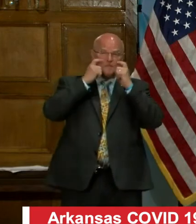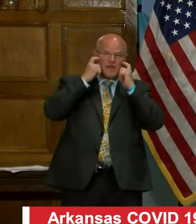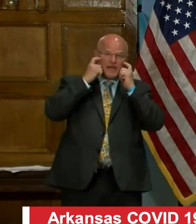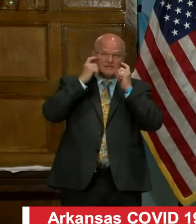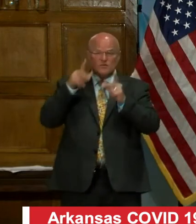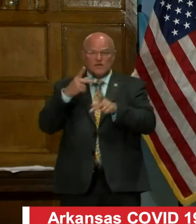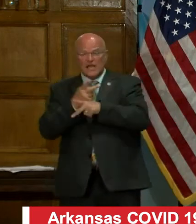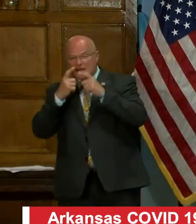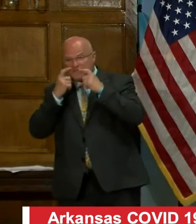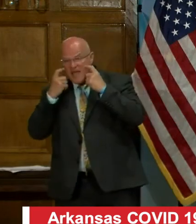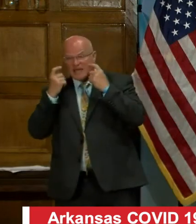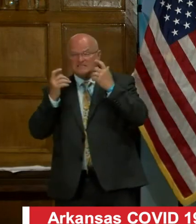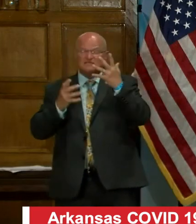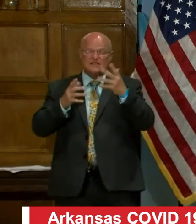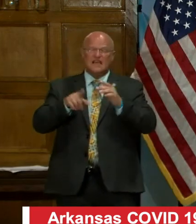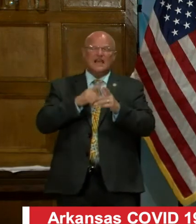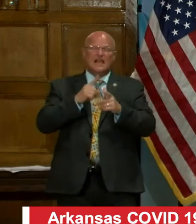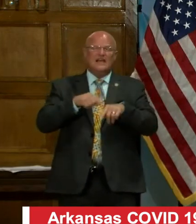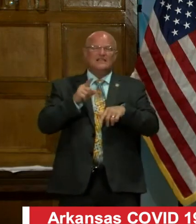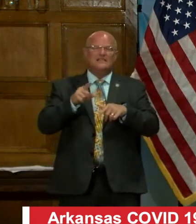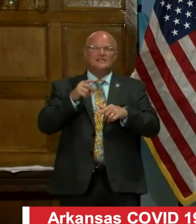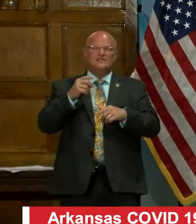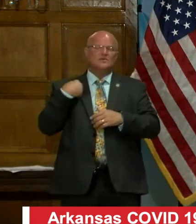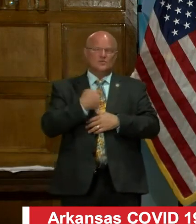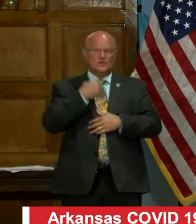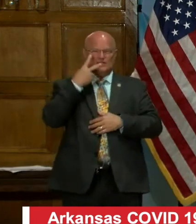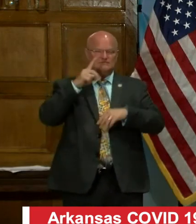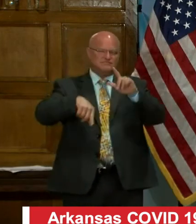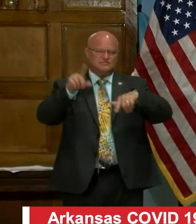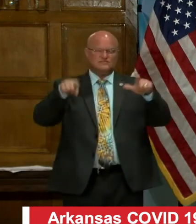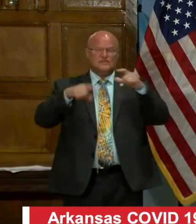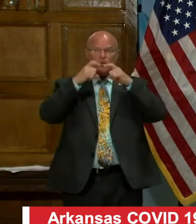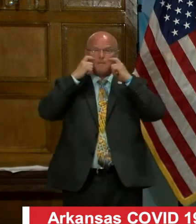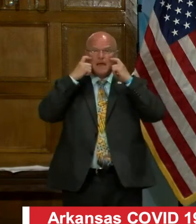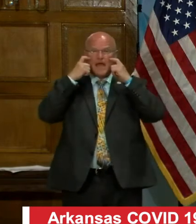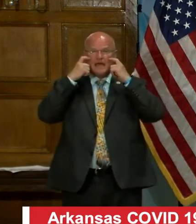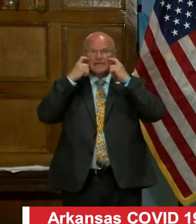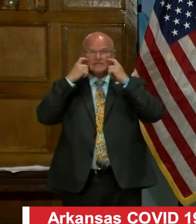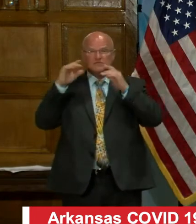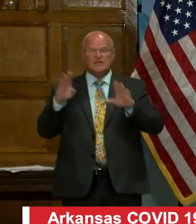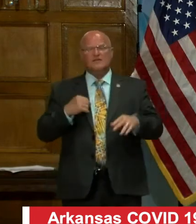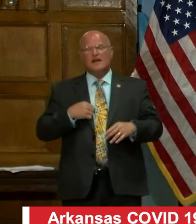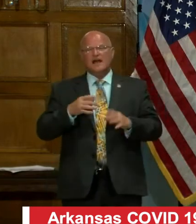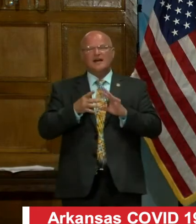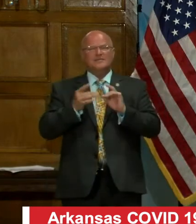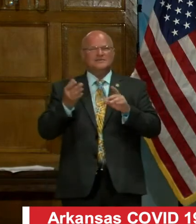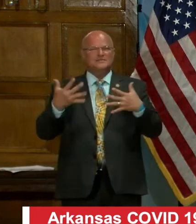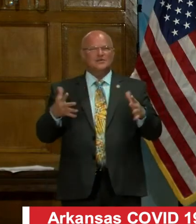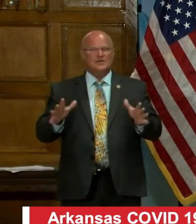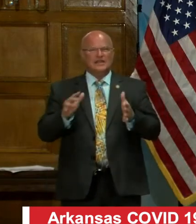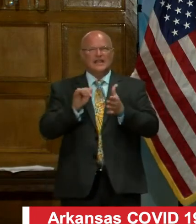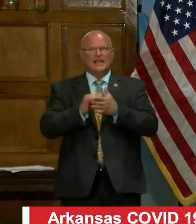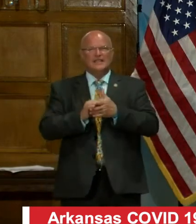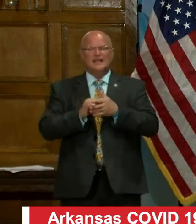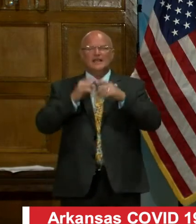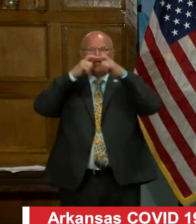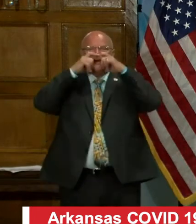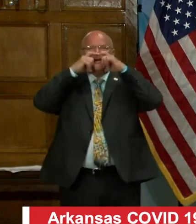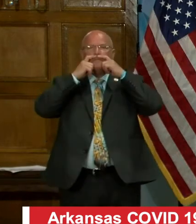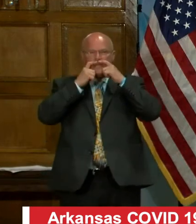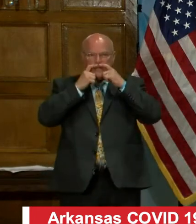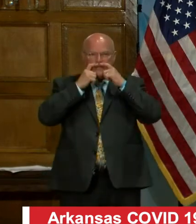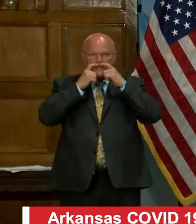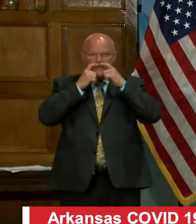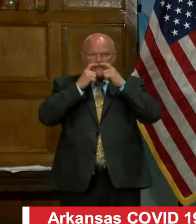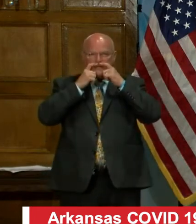mask, what kind of masks they wore, and then of course we see a variety of mask wearing behaviors I've mentioned already, the below the nose,